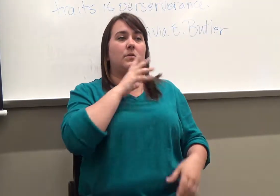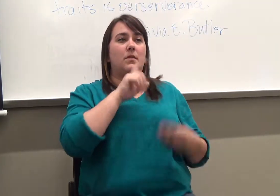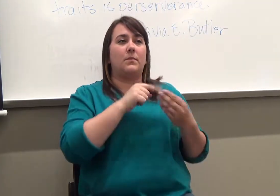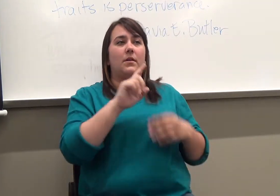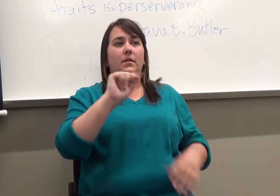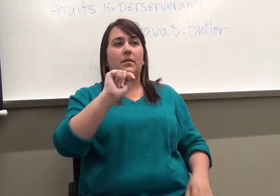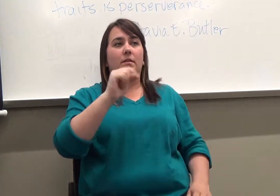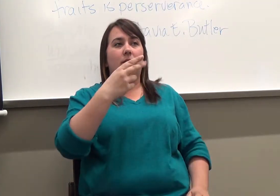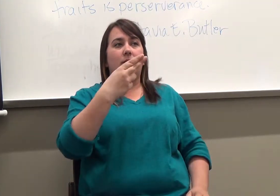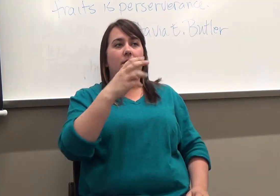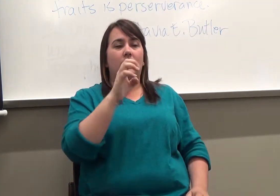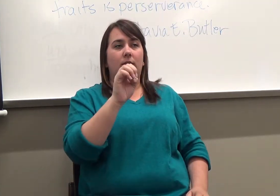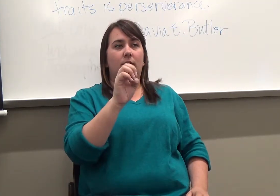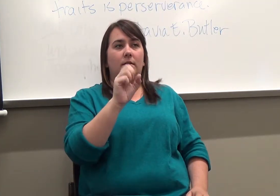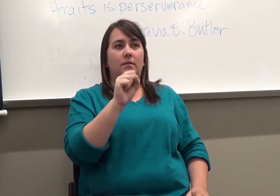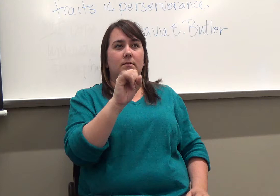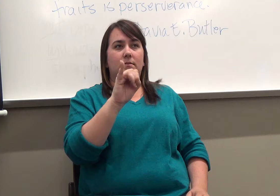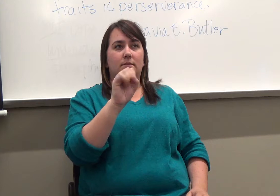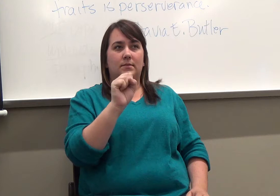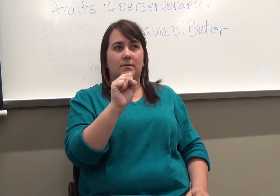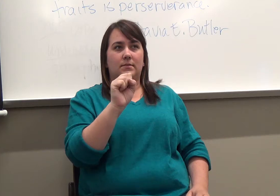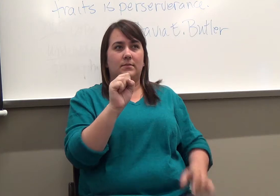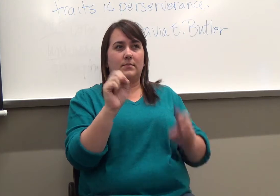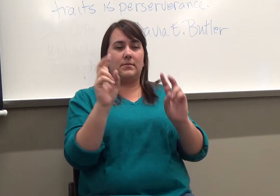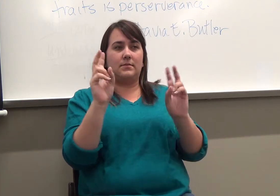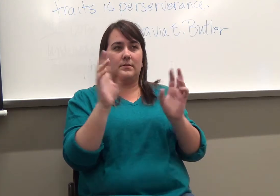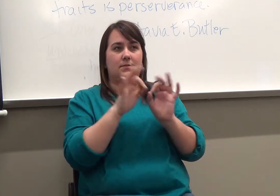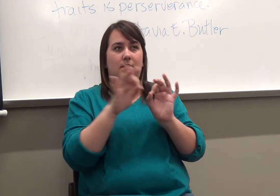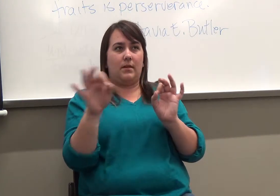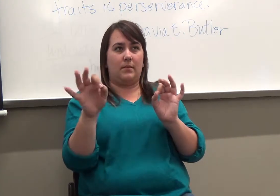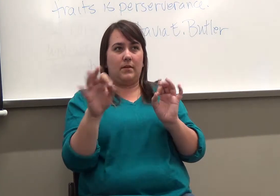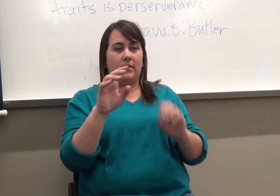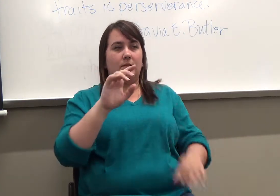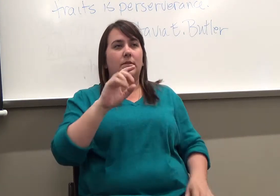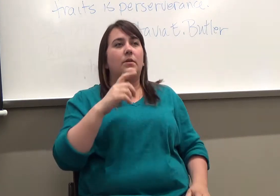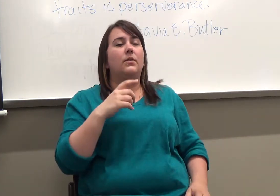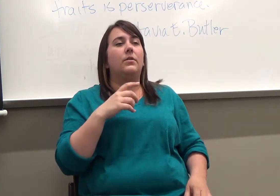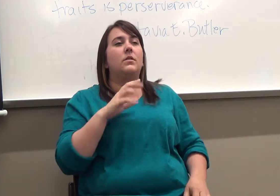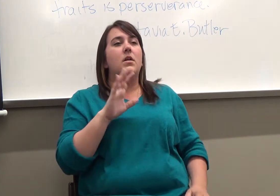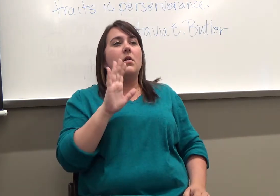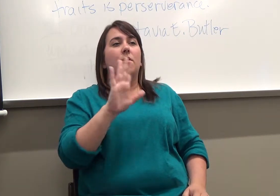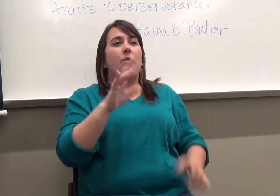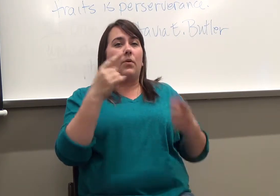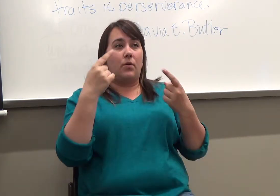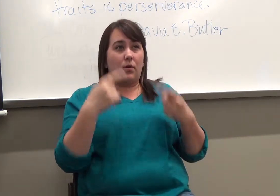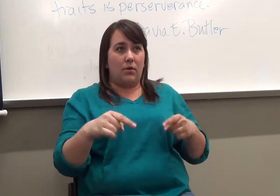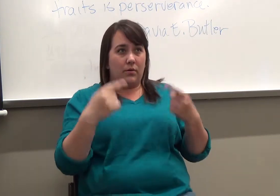You'll hear it called by different names, but we are going to call it a thesis